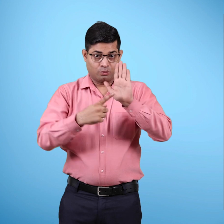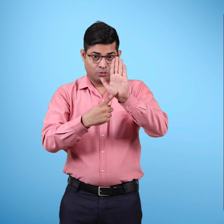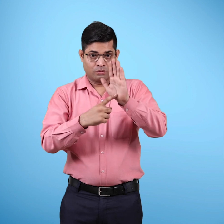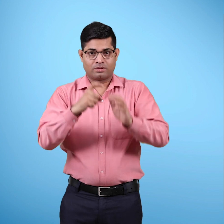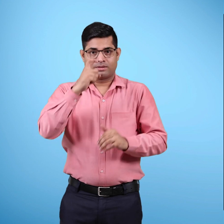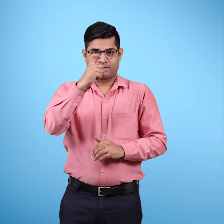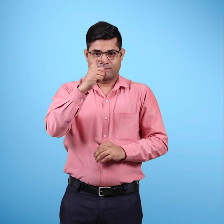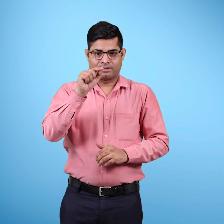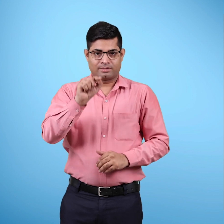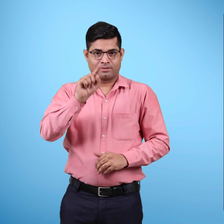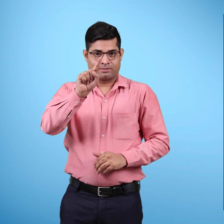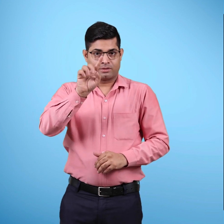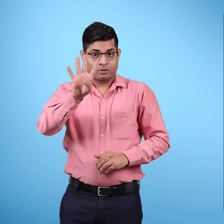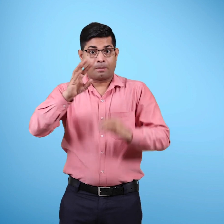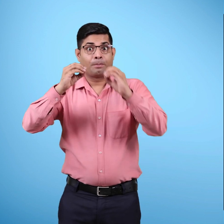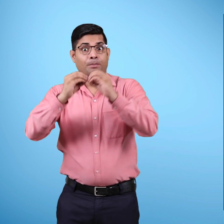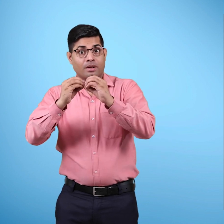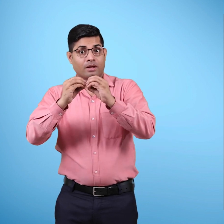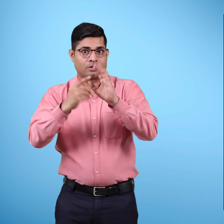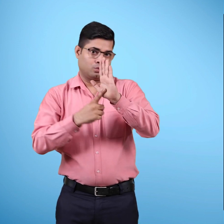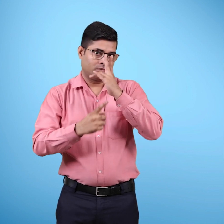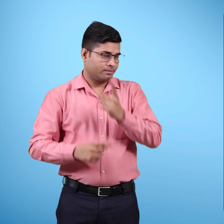As shown in figure 7.14b.